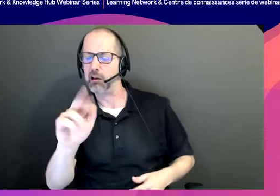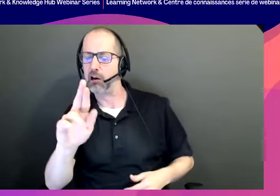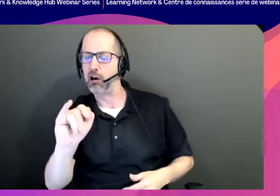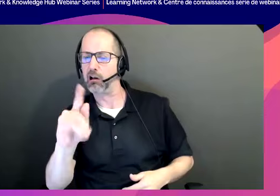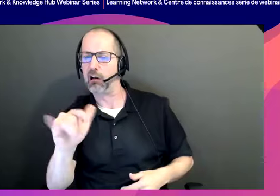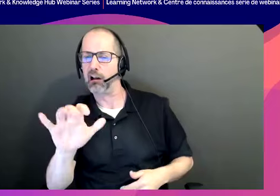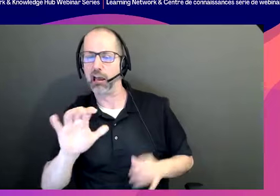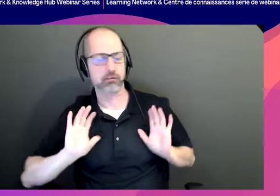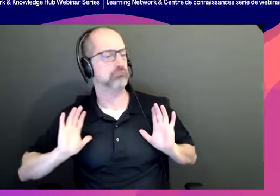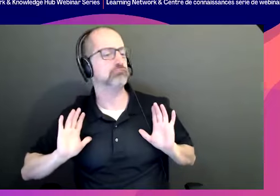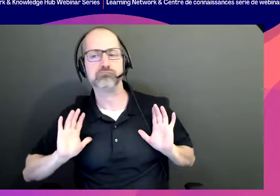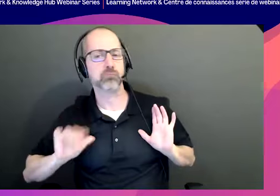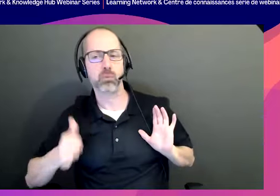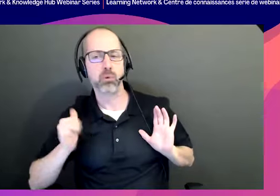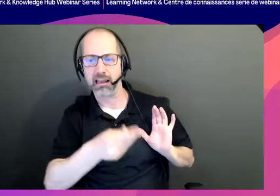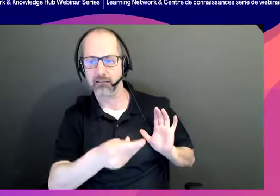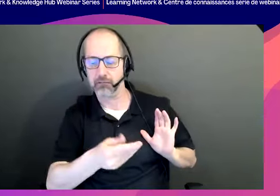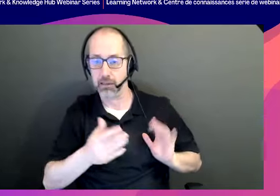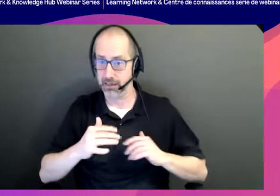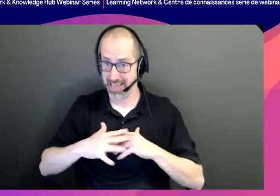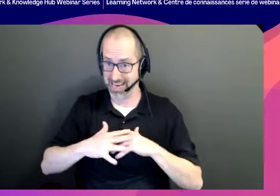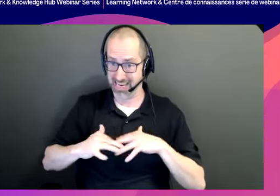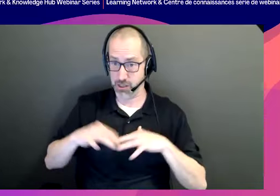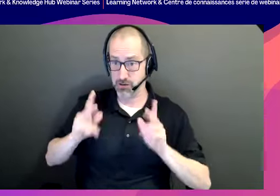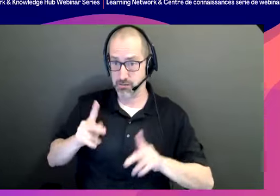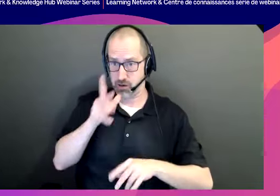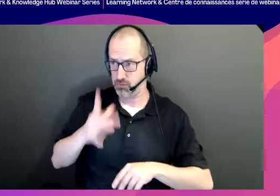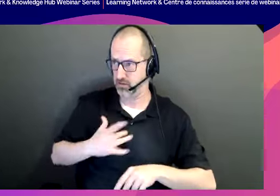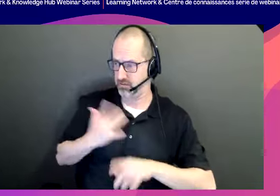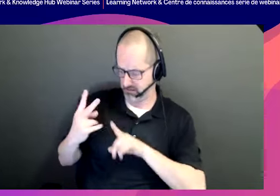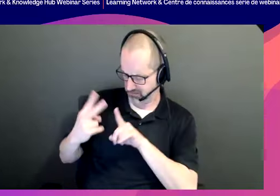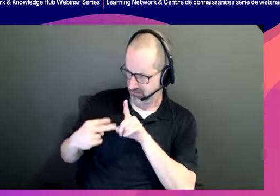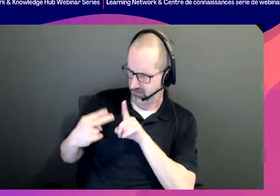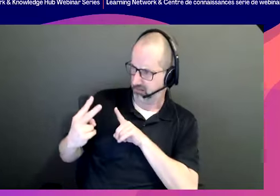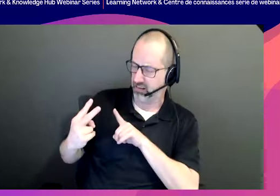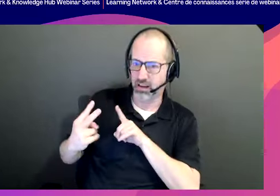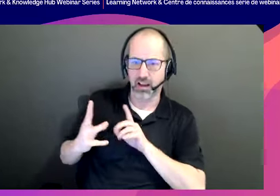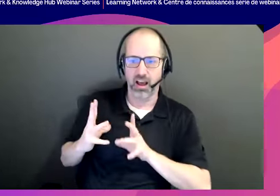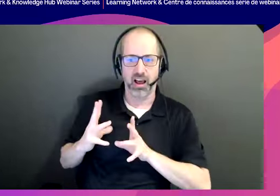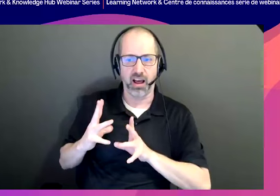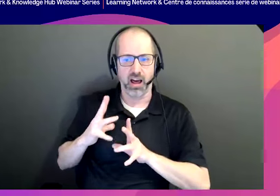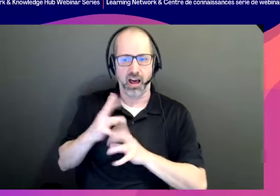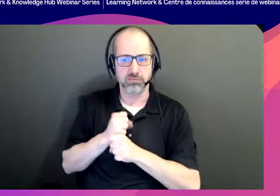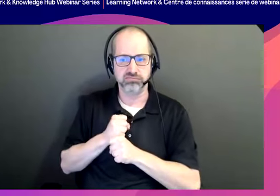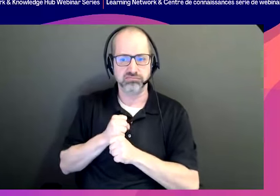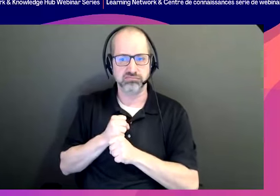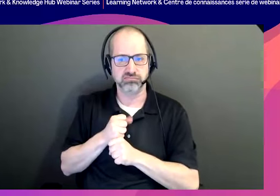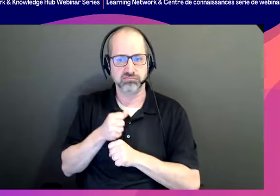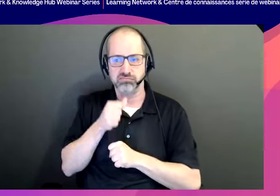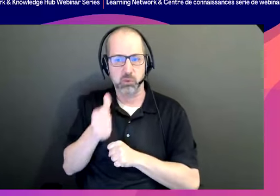and discriminated against and will shut down and may not be feeling safe to communicate with you.